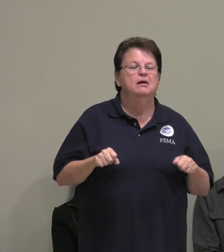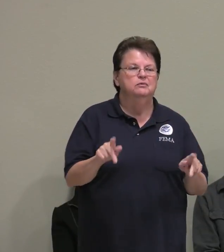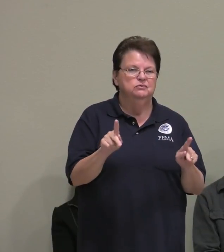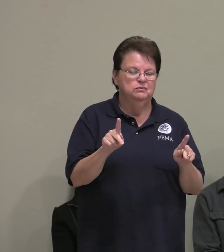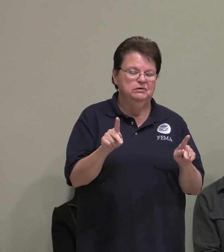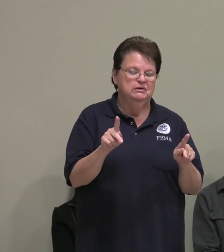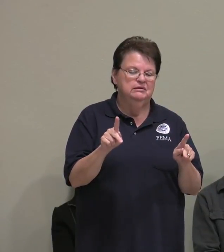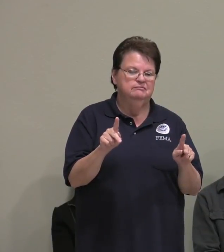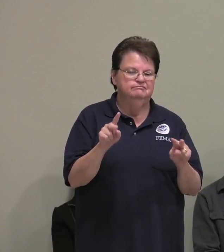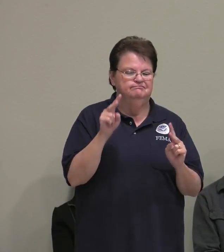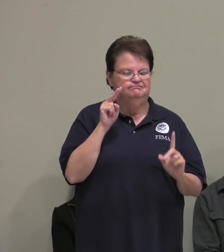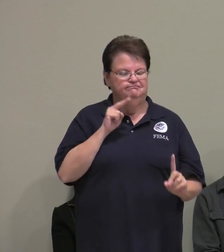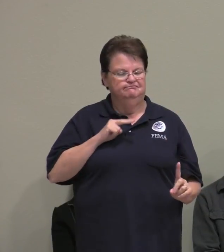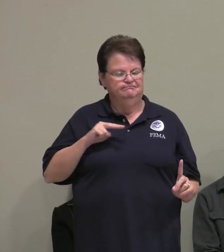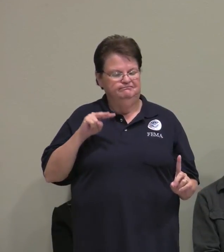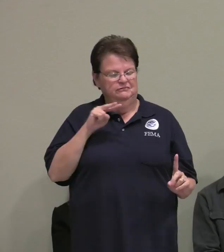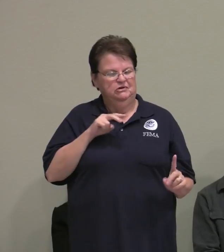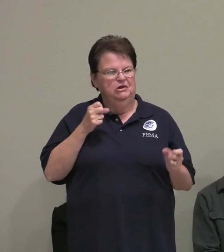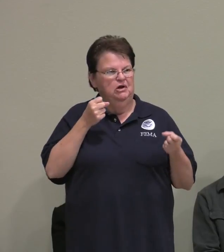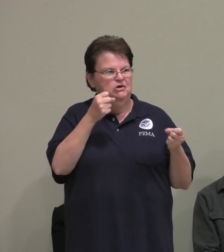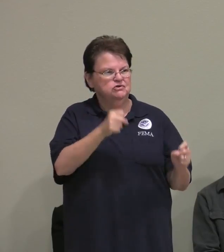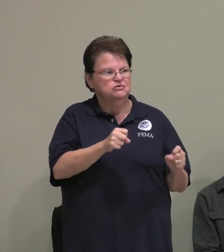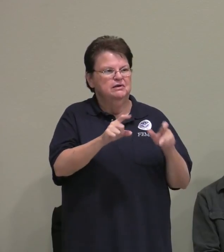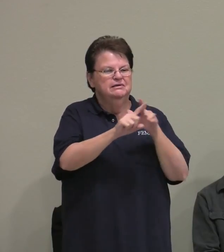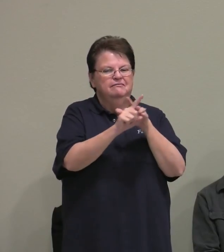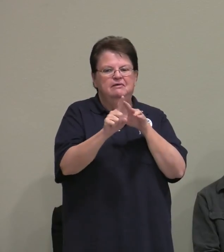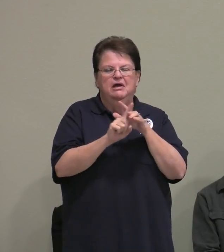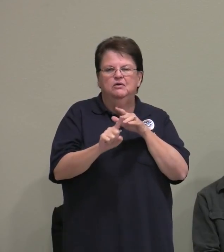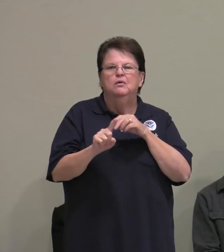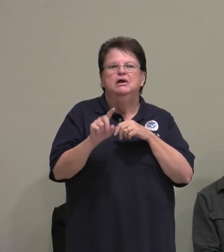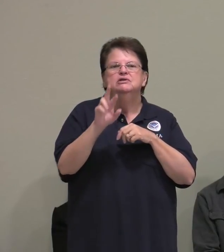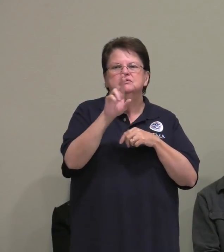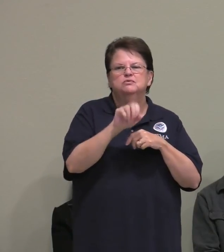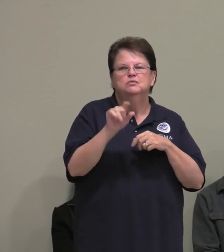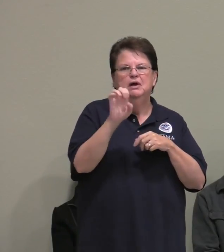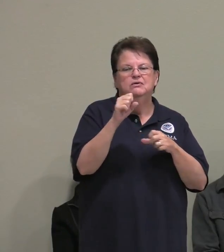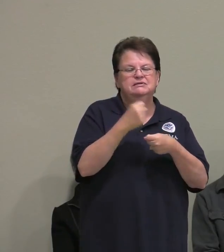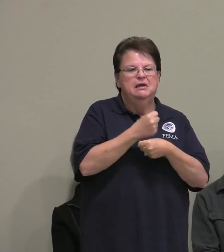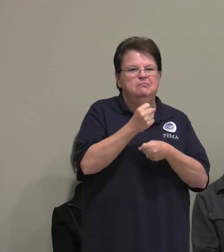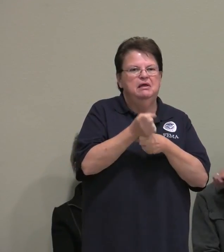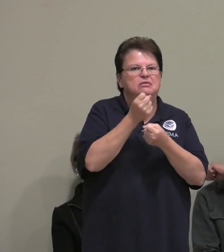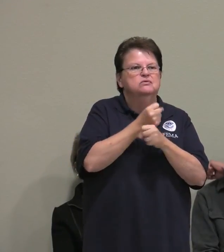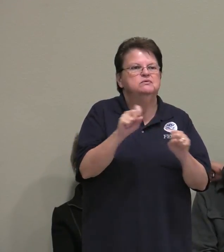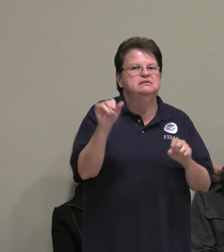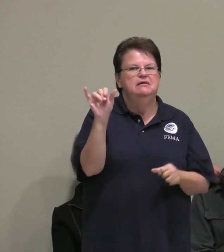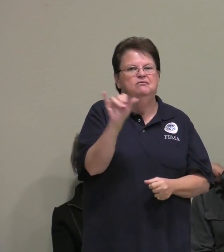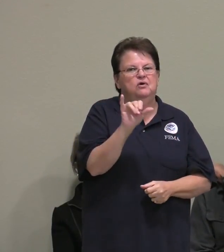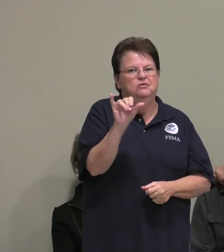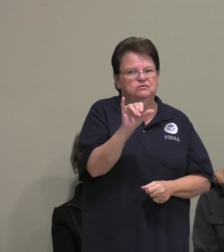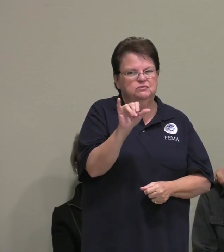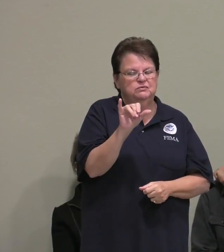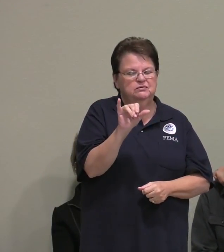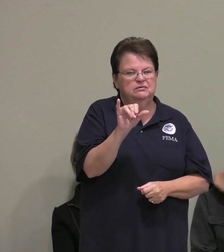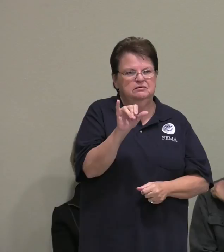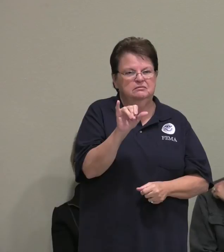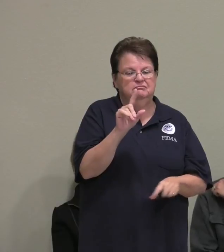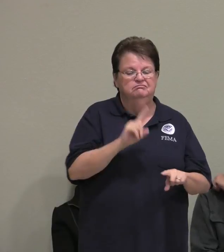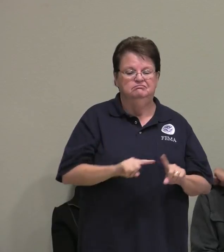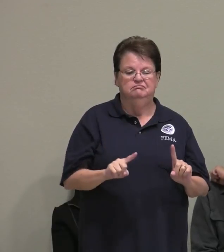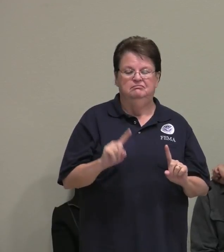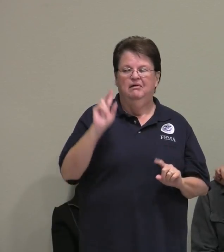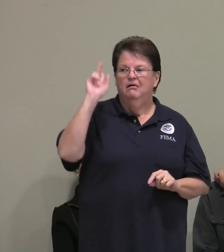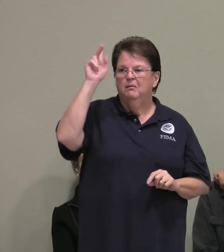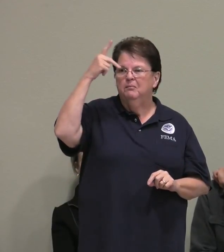to look at our streets and our evacuation routes and make those things safer. But to me,